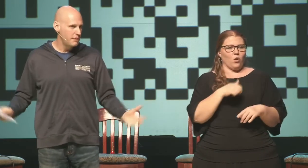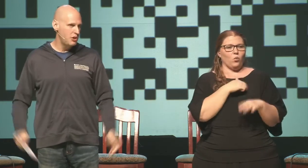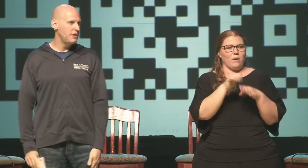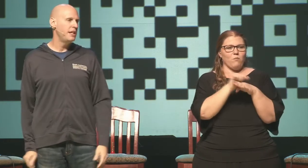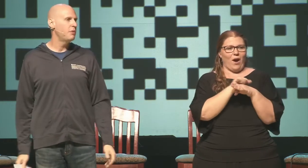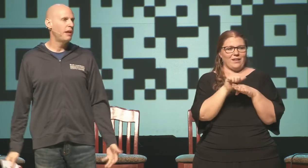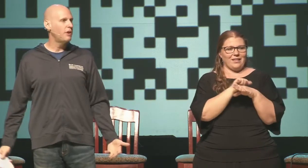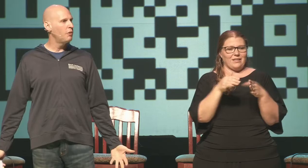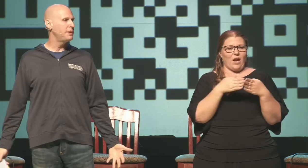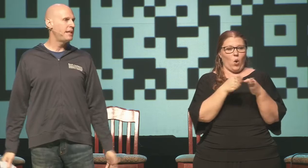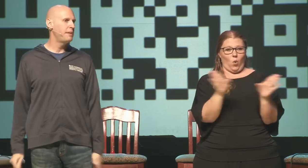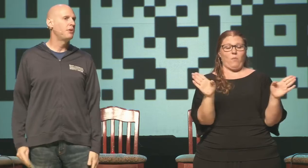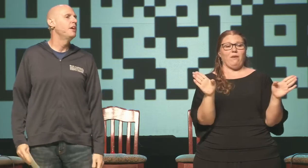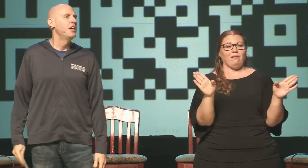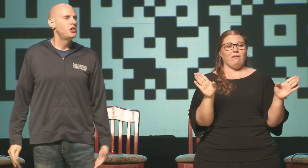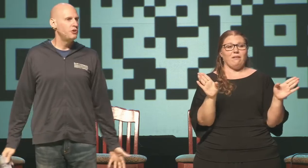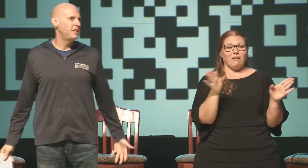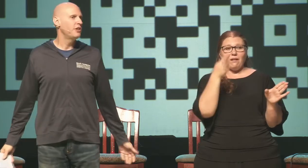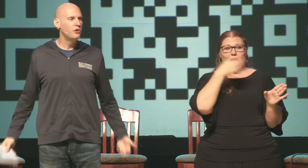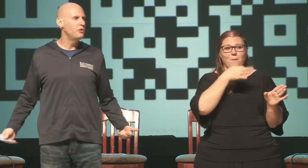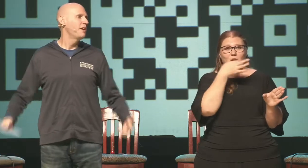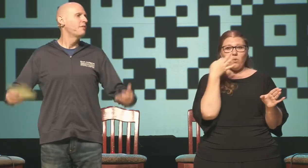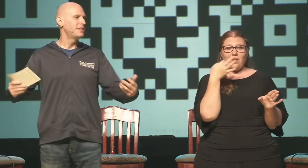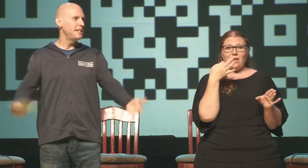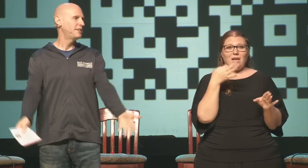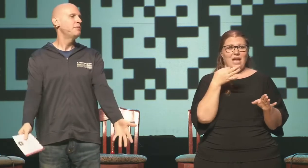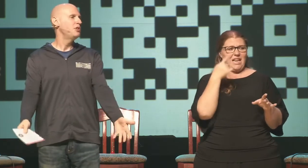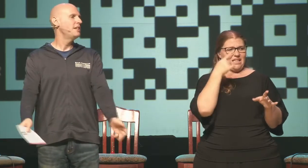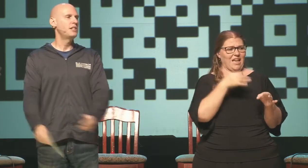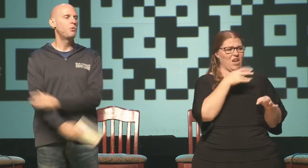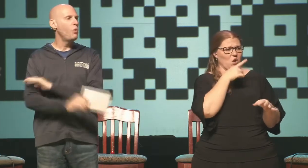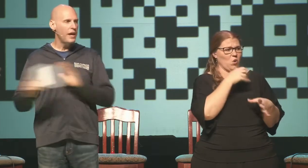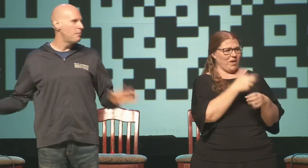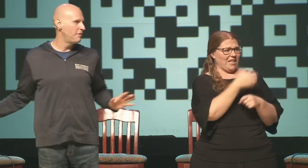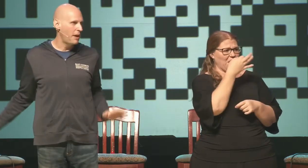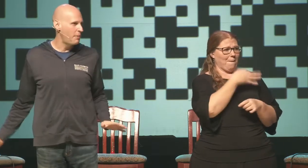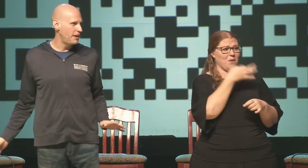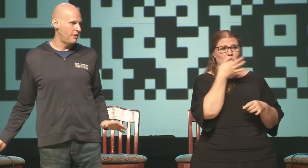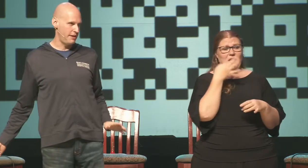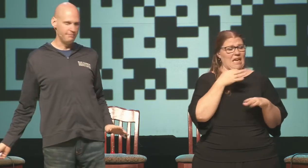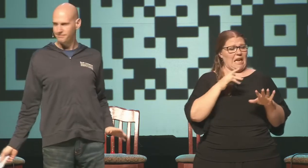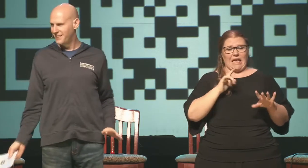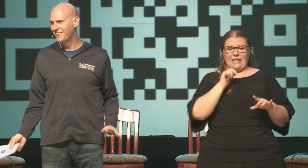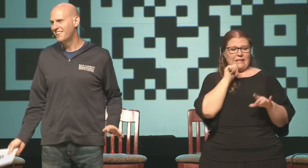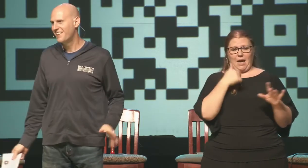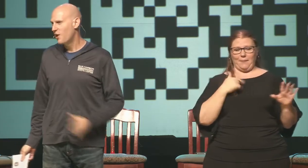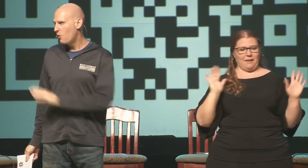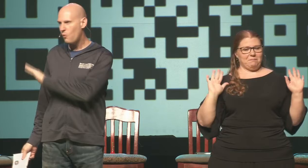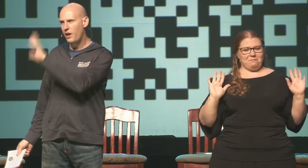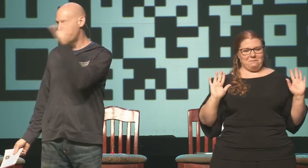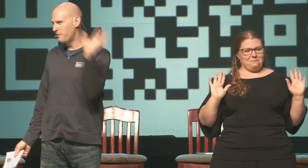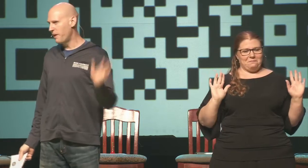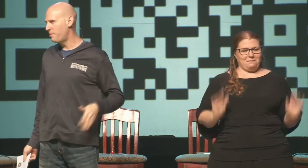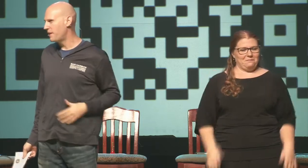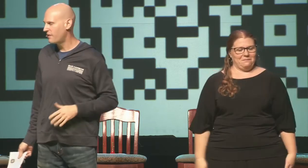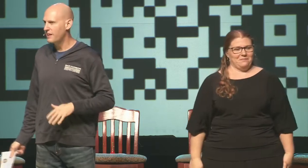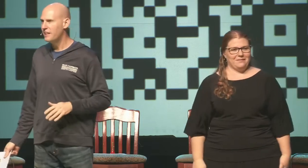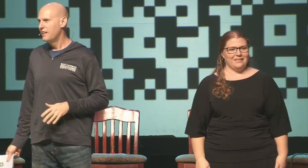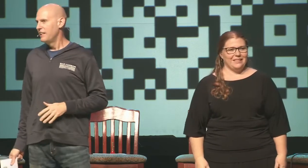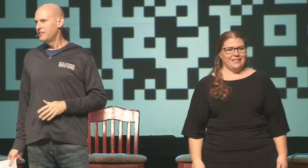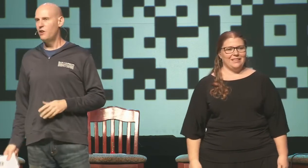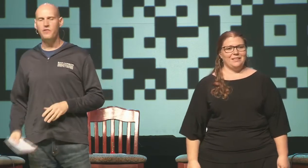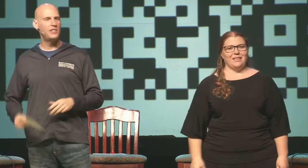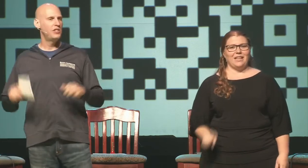open communion here. We have an open table. Choosing who receives communion is way above my pay grade. Way above my pay